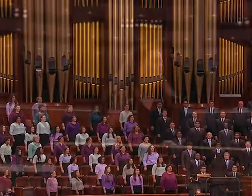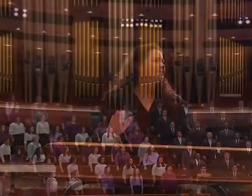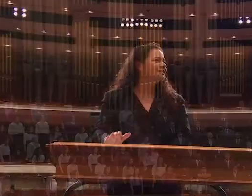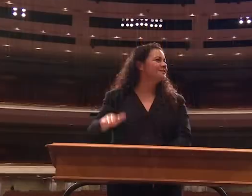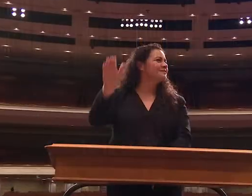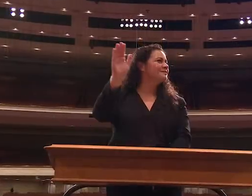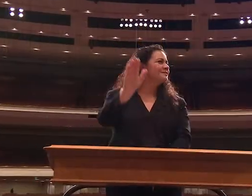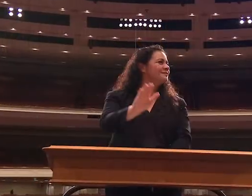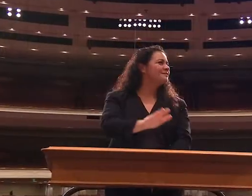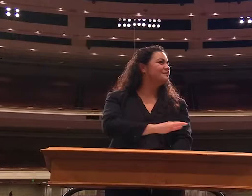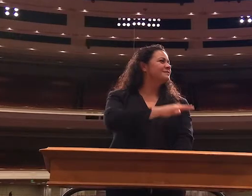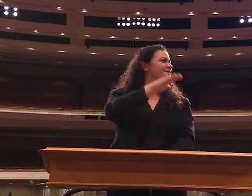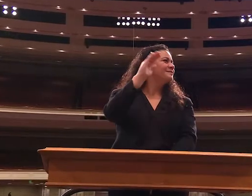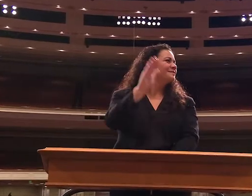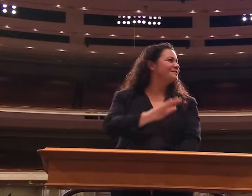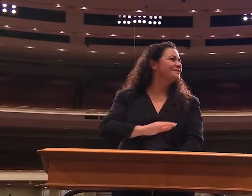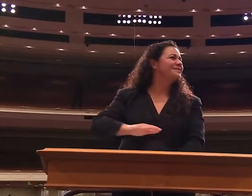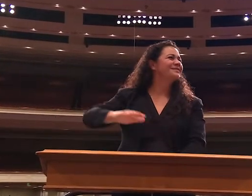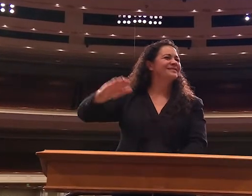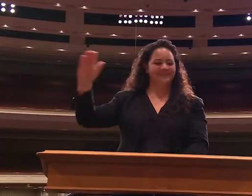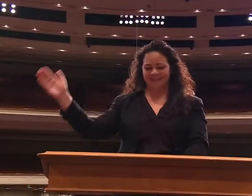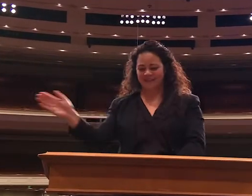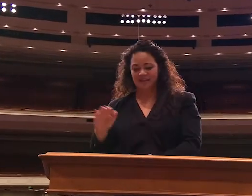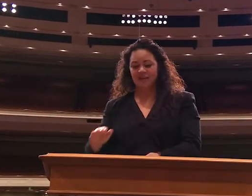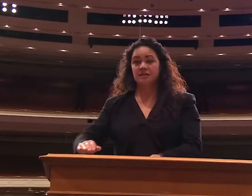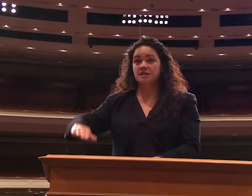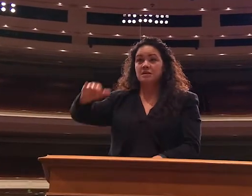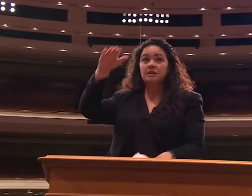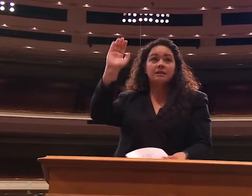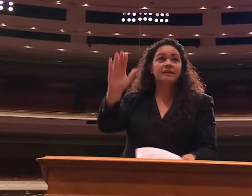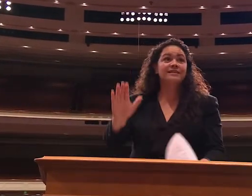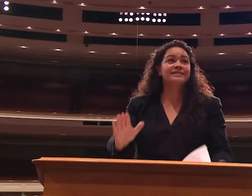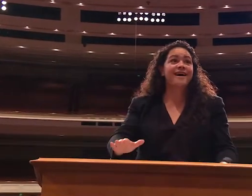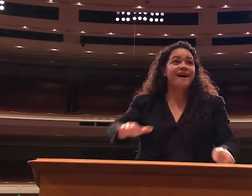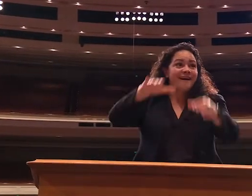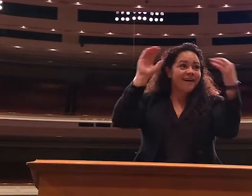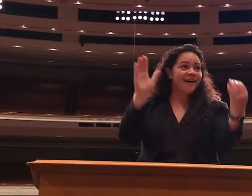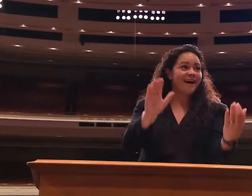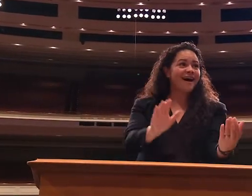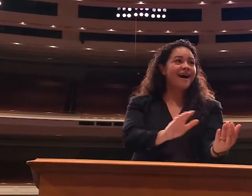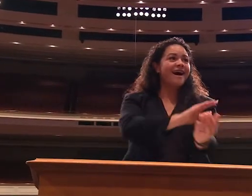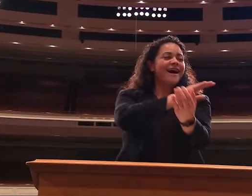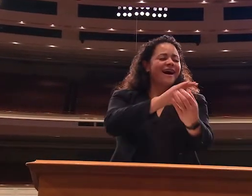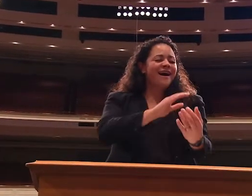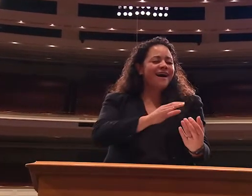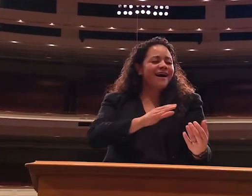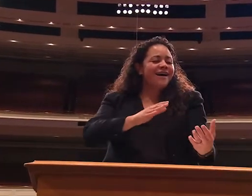he feeds the birds in the sky,